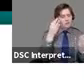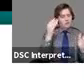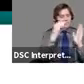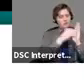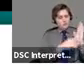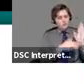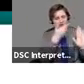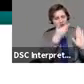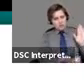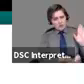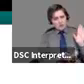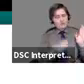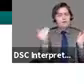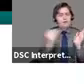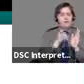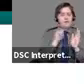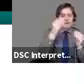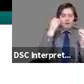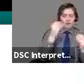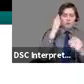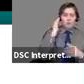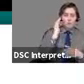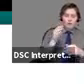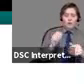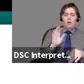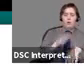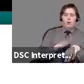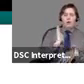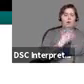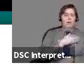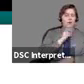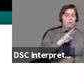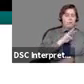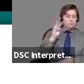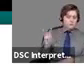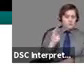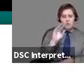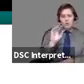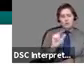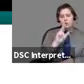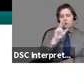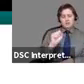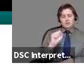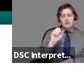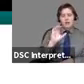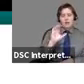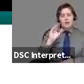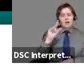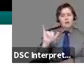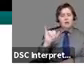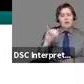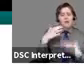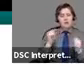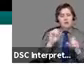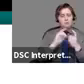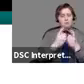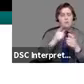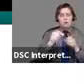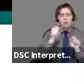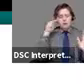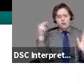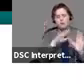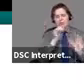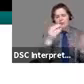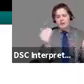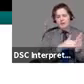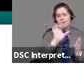Again, this information will be on the website, Lucas County Health Department, and you can come back and take a look at that